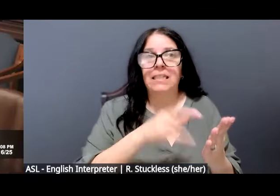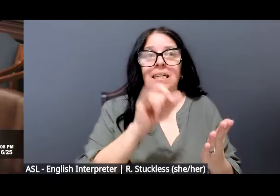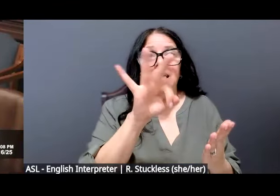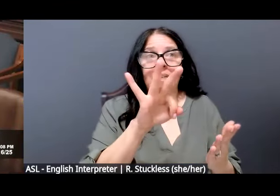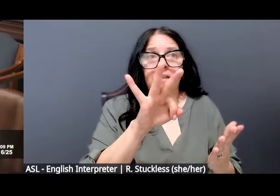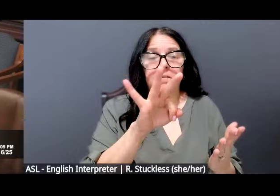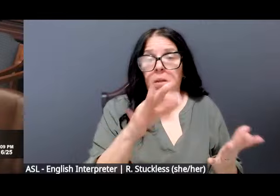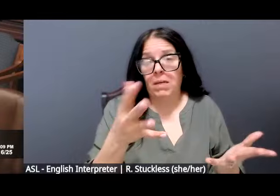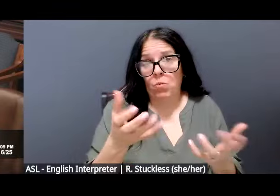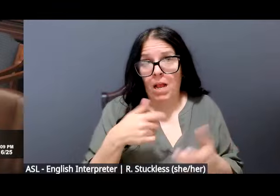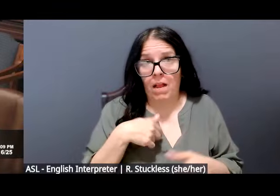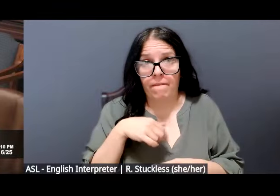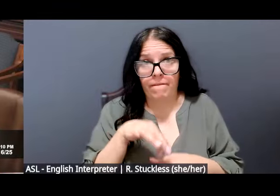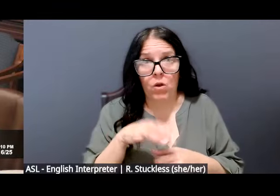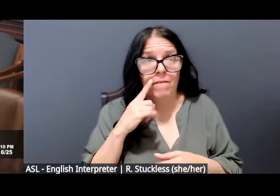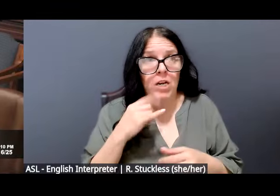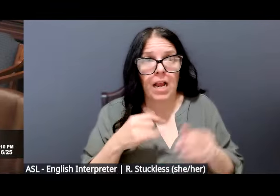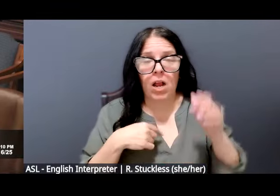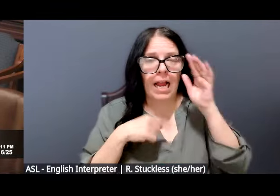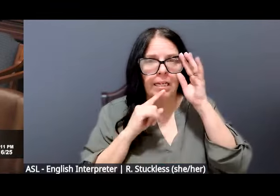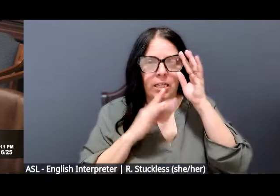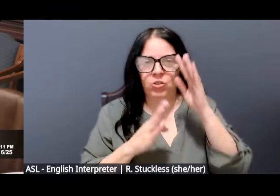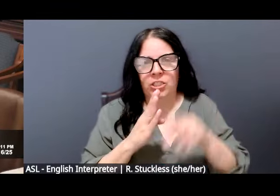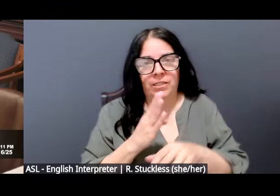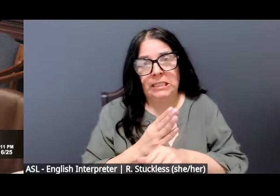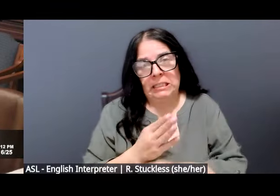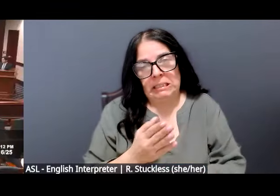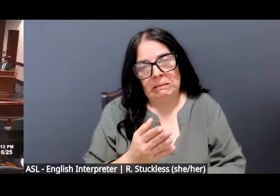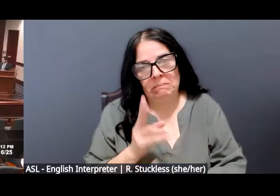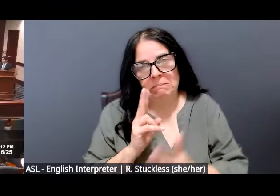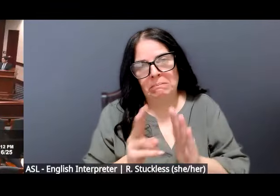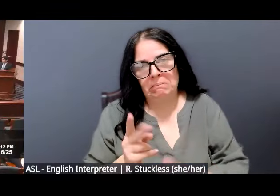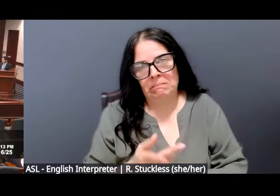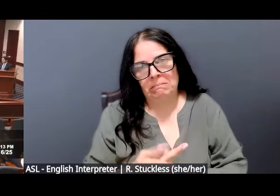vote on it now, I can pretty much guarantee what'll happen.